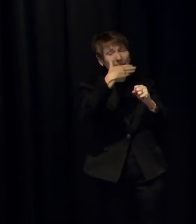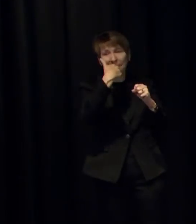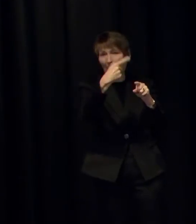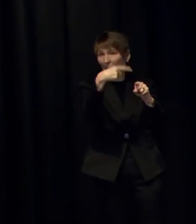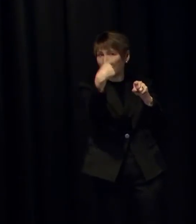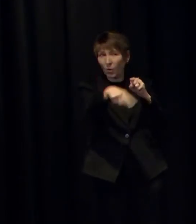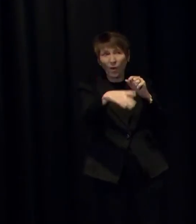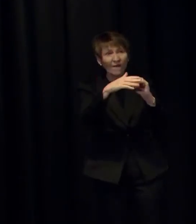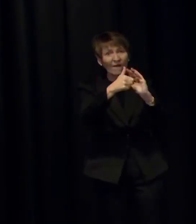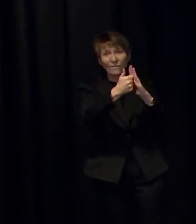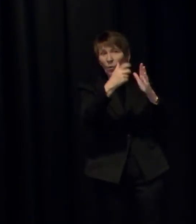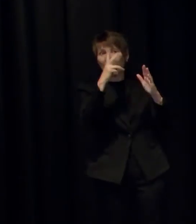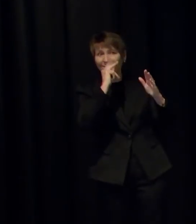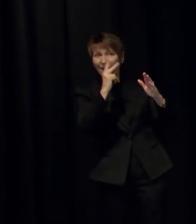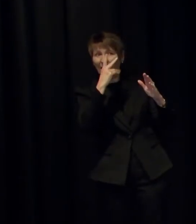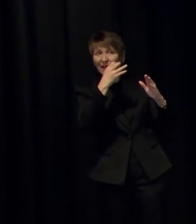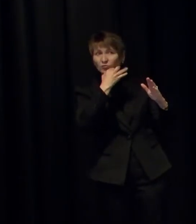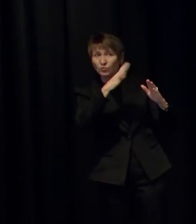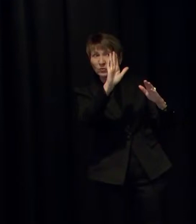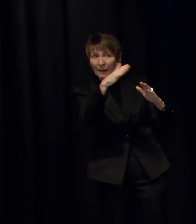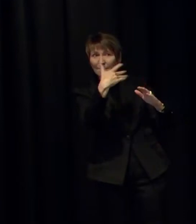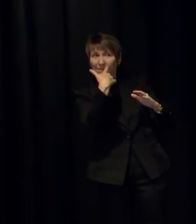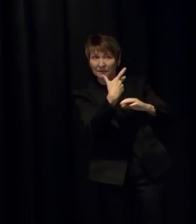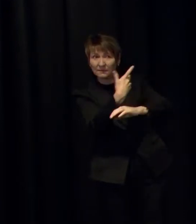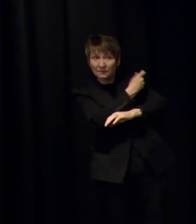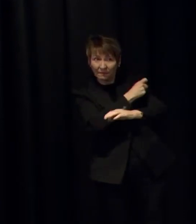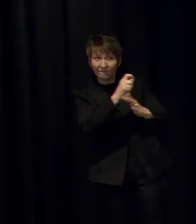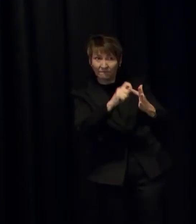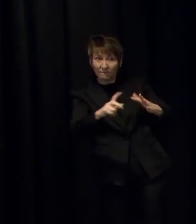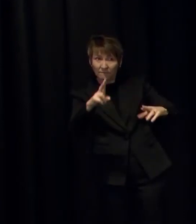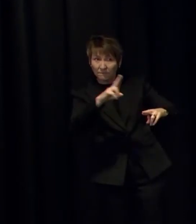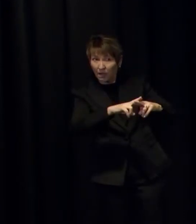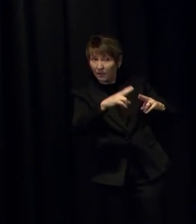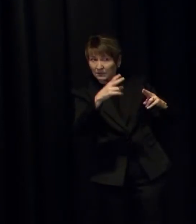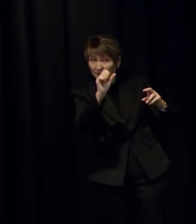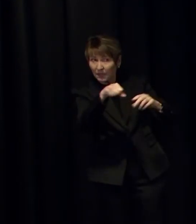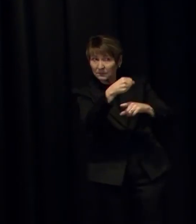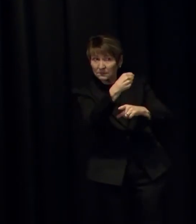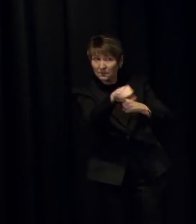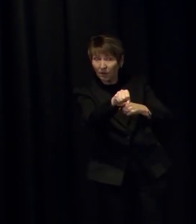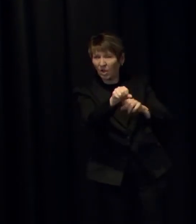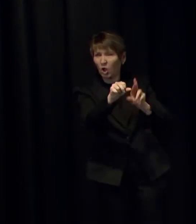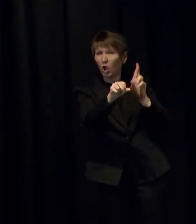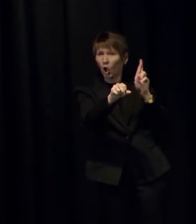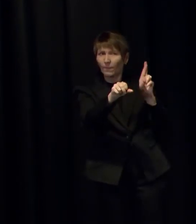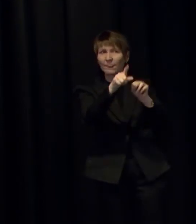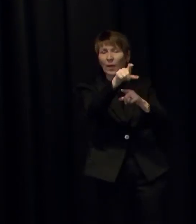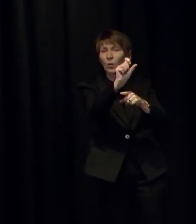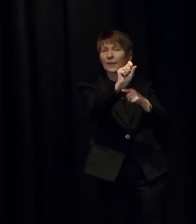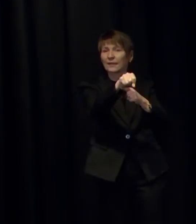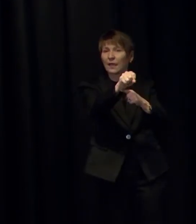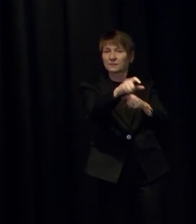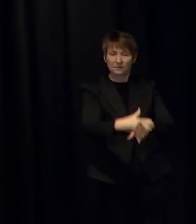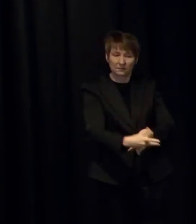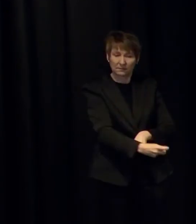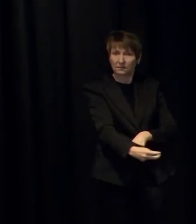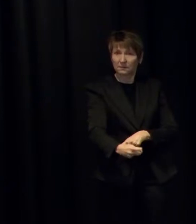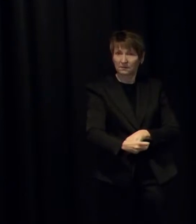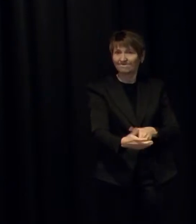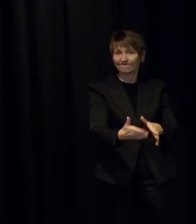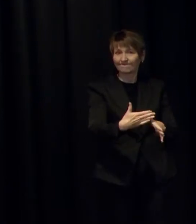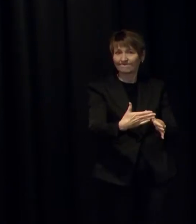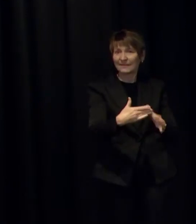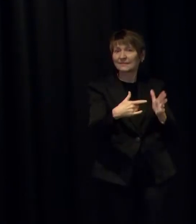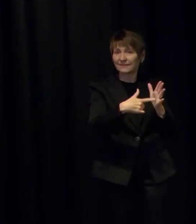come cautiously and conservatively and hopefully be approved, but it's in TGA hands, and it'll